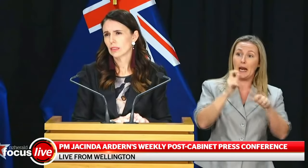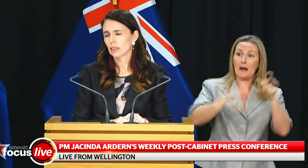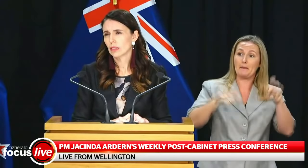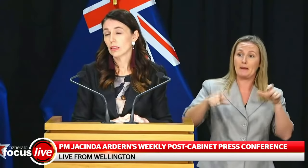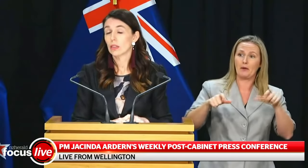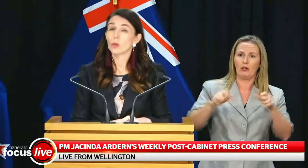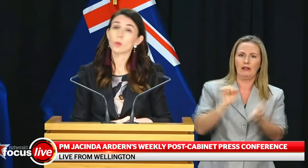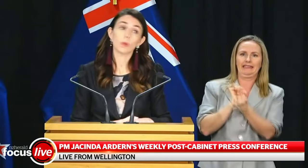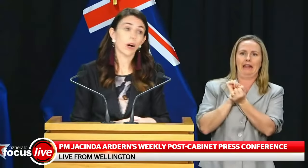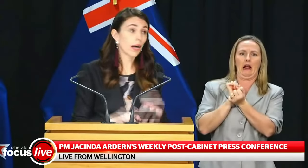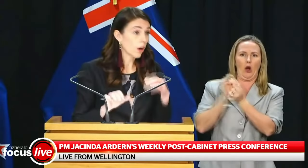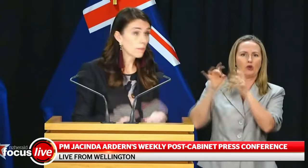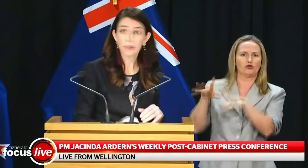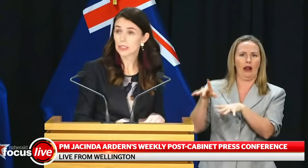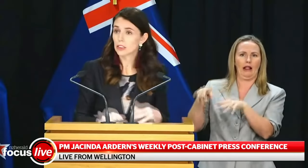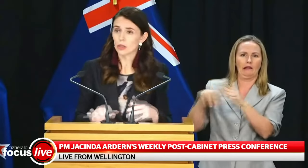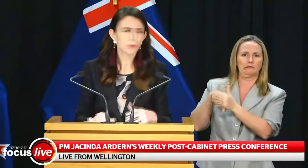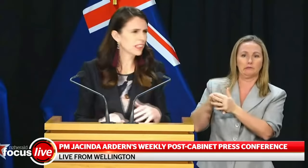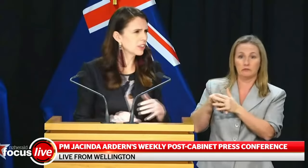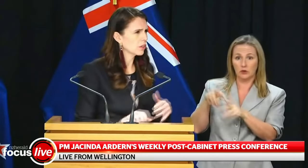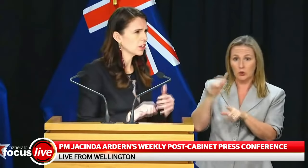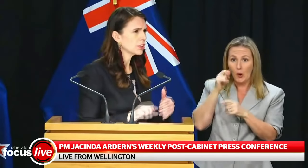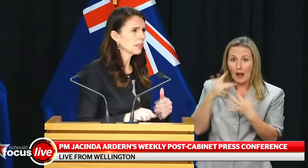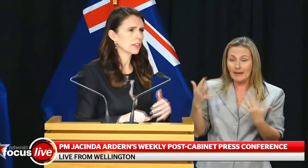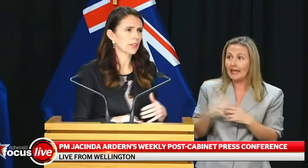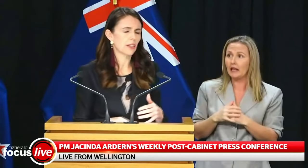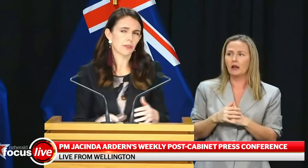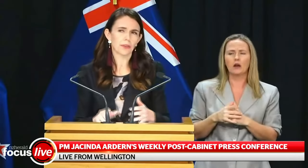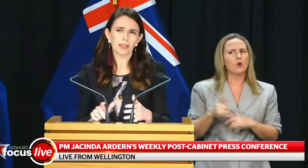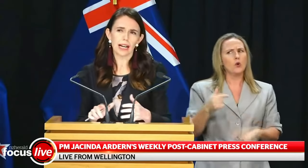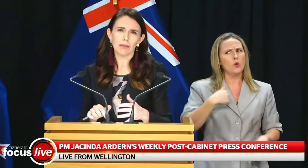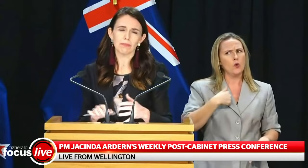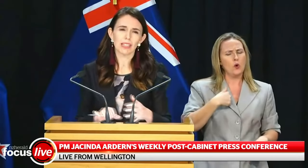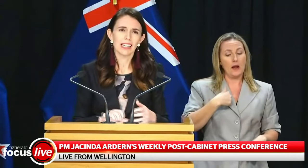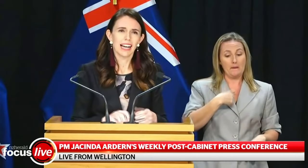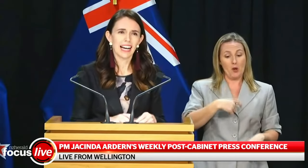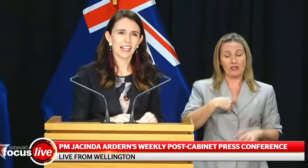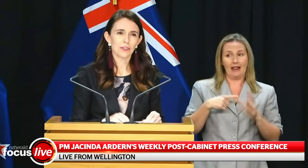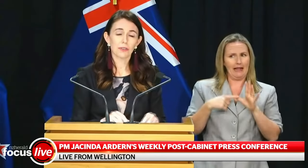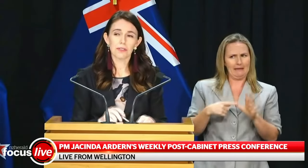better word, trapped in Australia? Oh, I personally don't. We don't. Usually we do that through